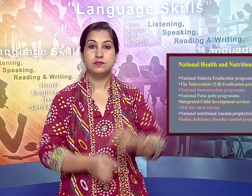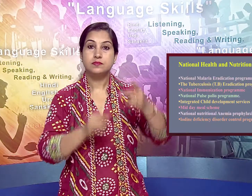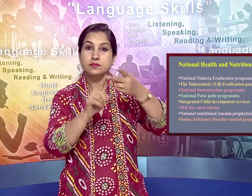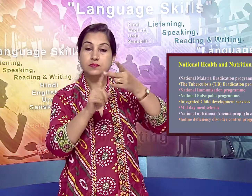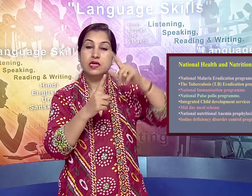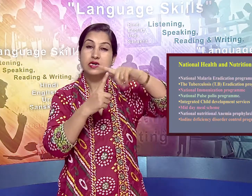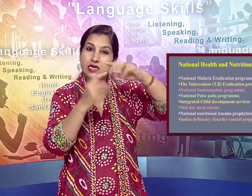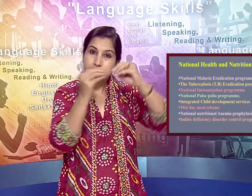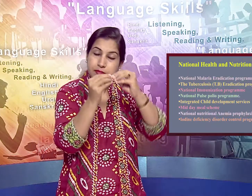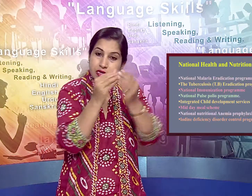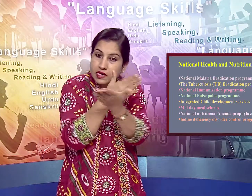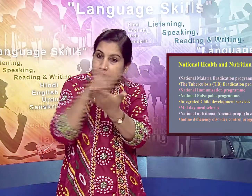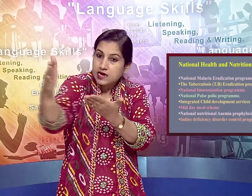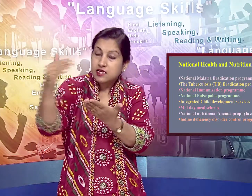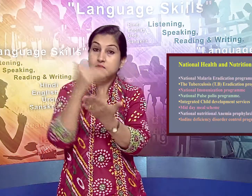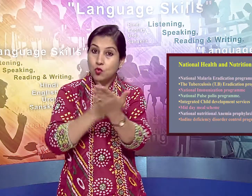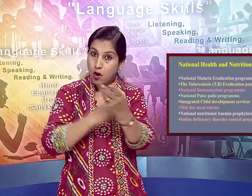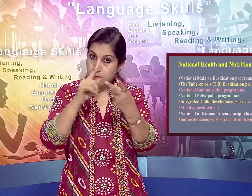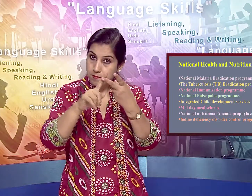the TB Eradication Program,